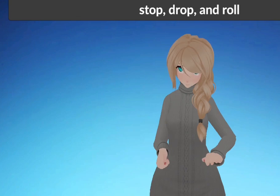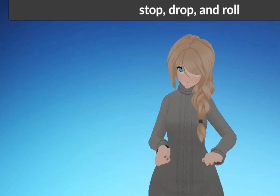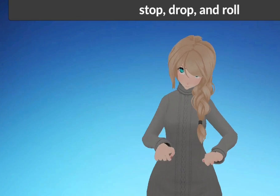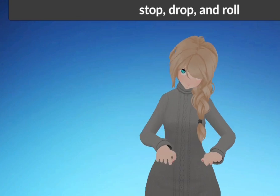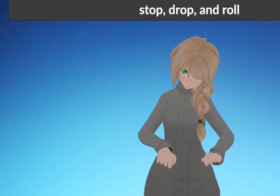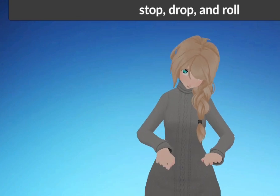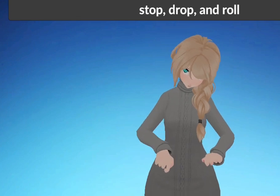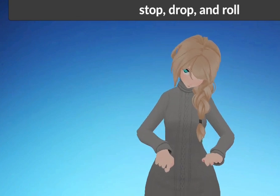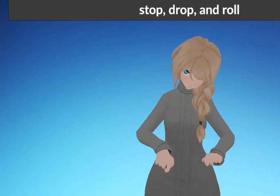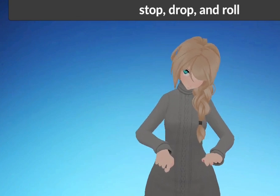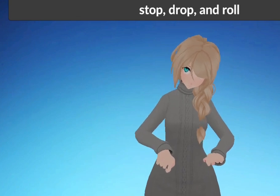Wow.